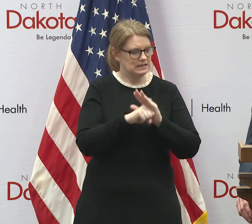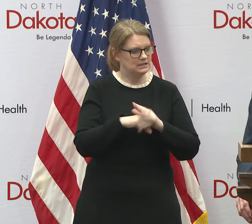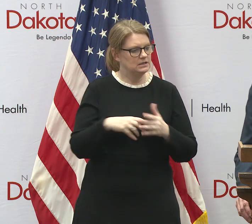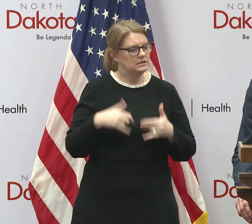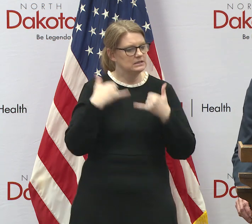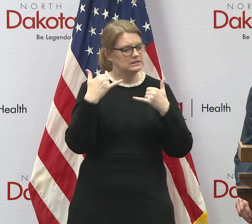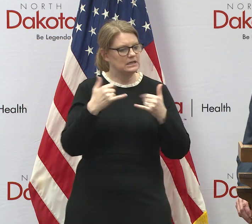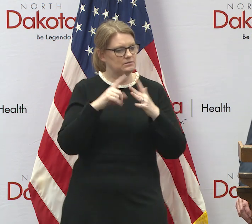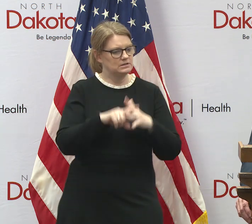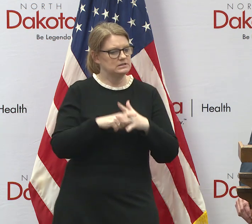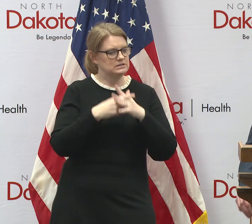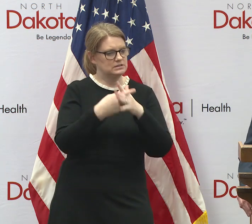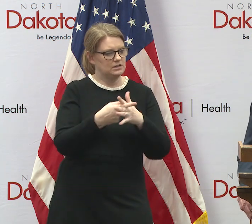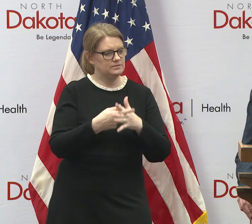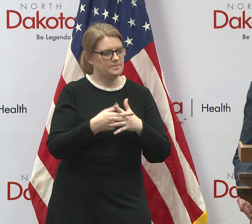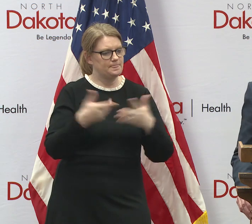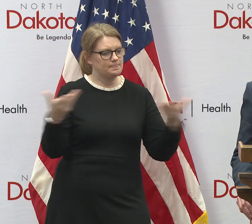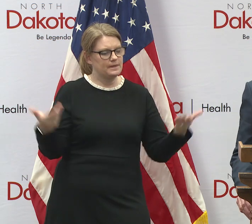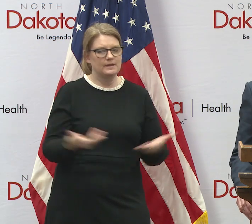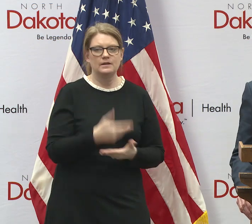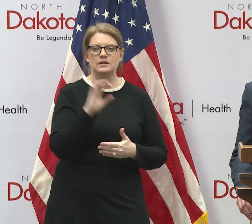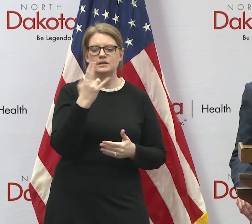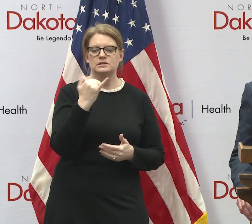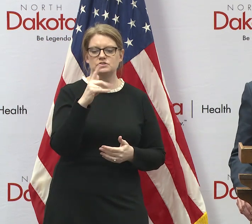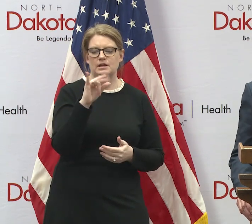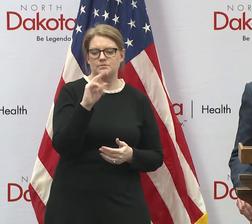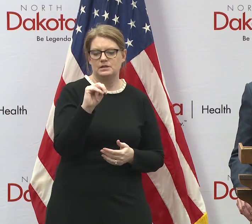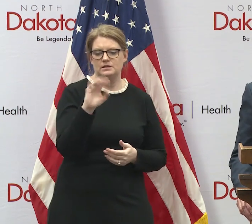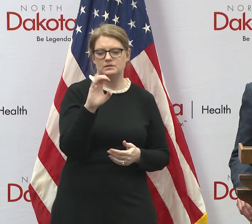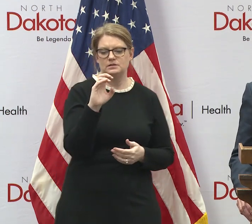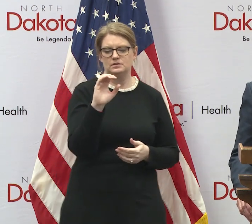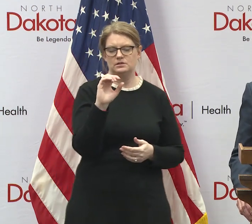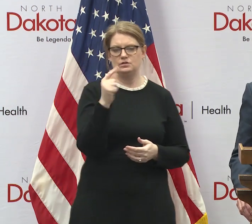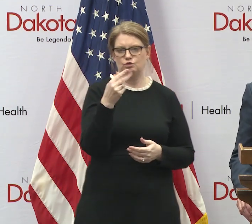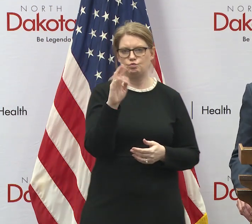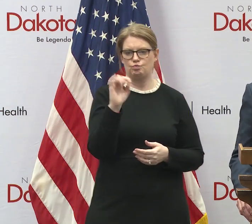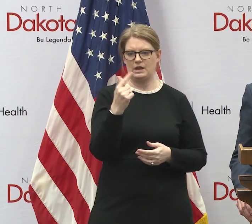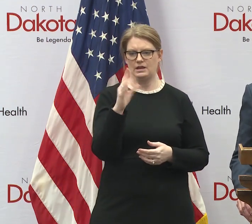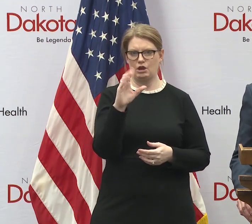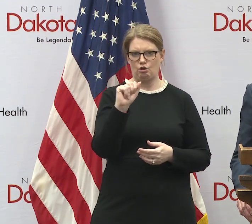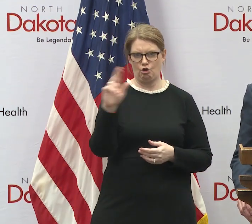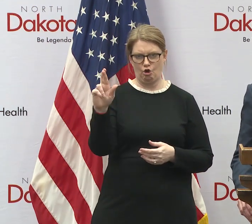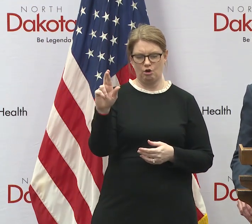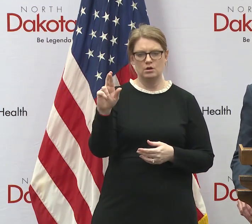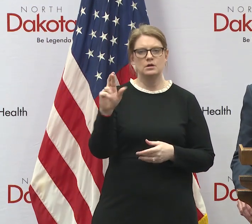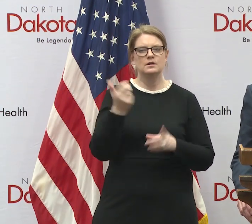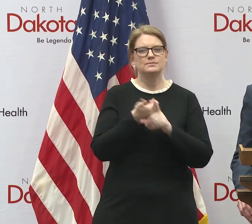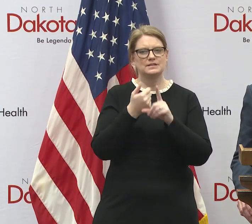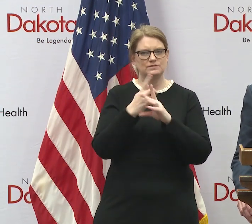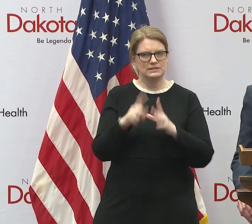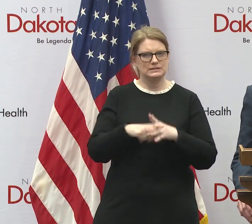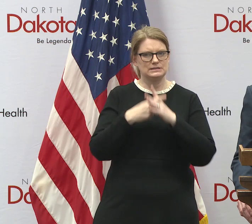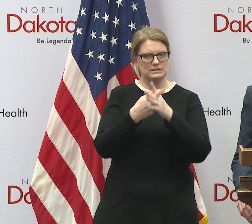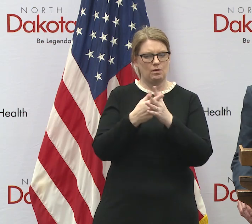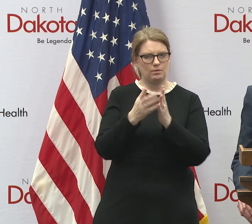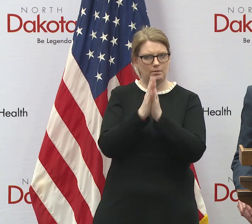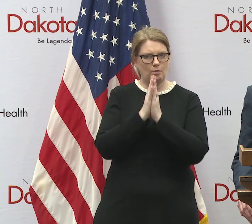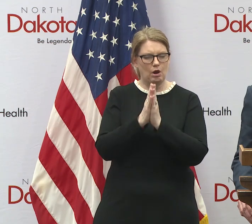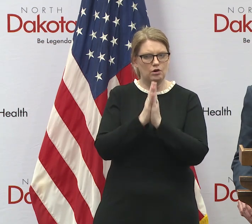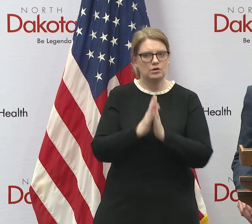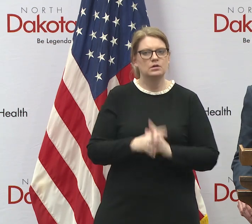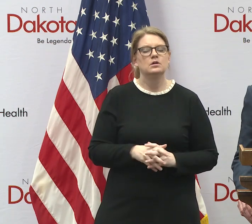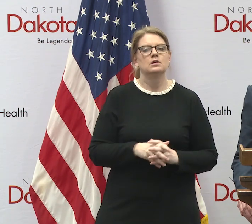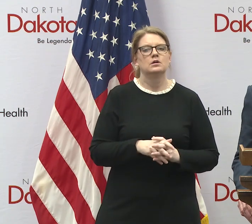today we'd like to begin our briefing by inviting Chaplain Greg Carr here to open with a prayer today.